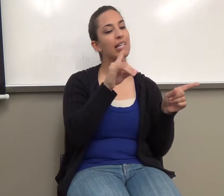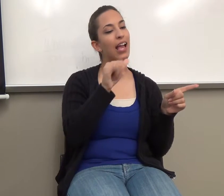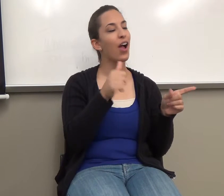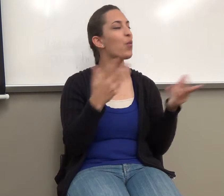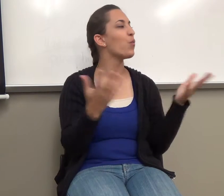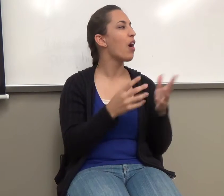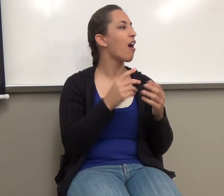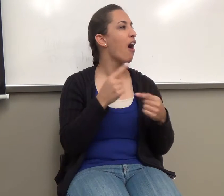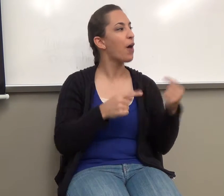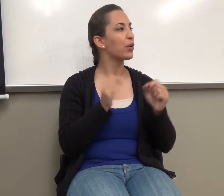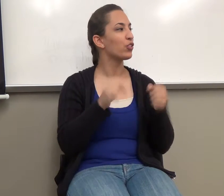about tattooing?